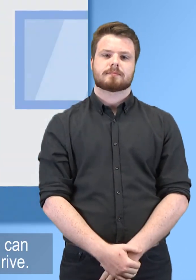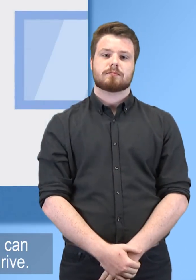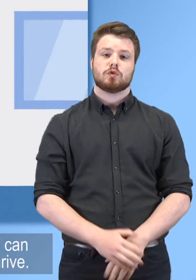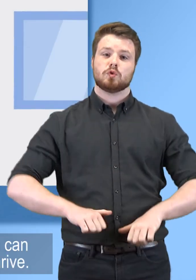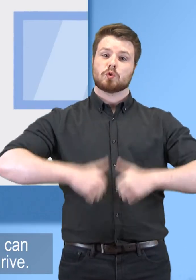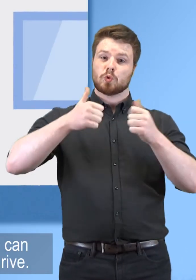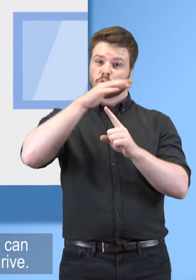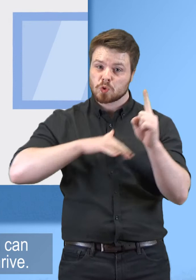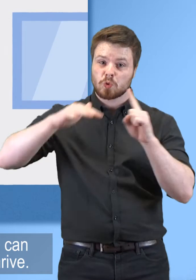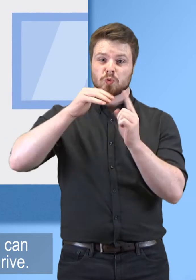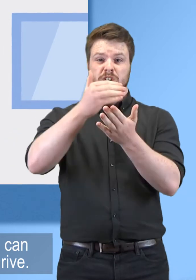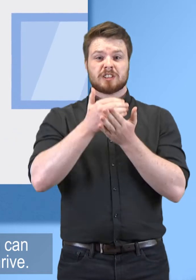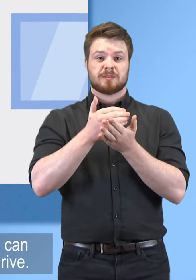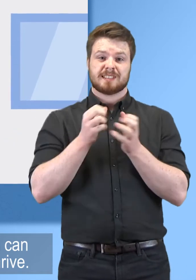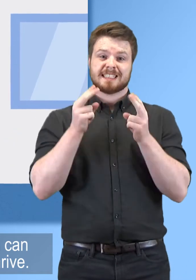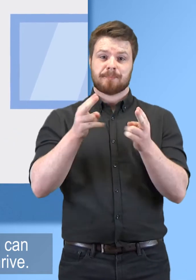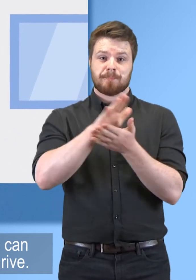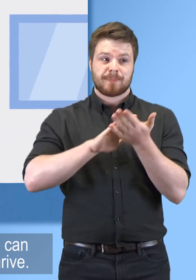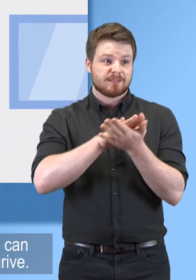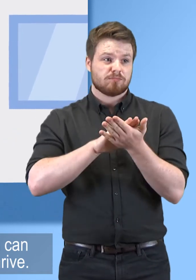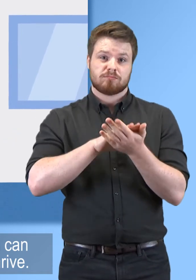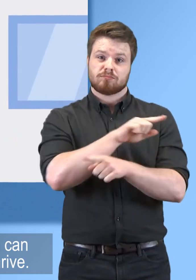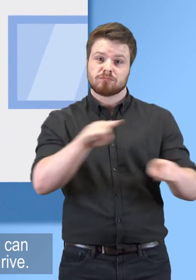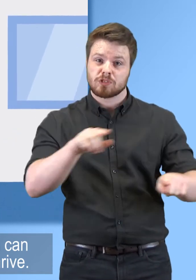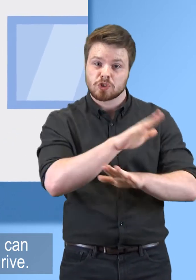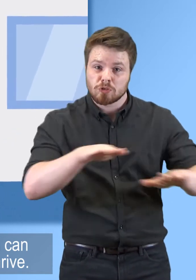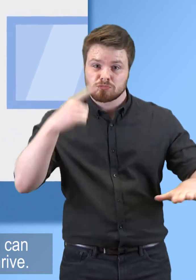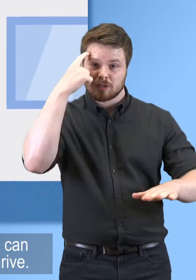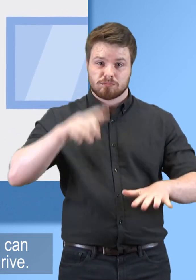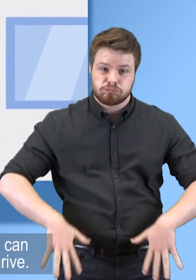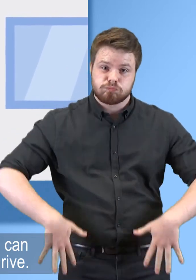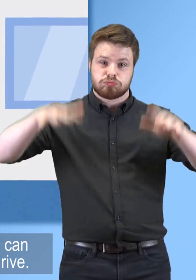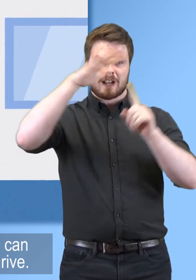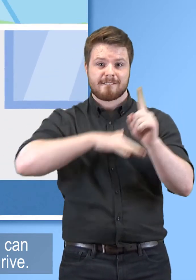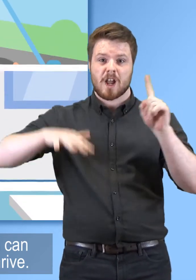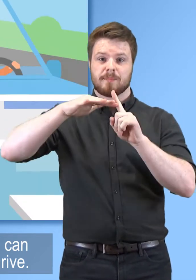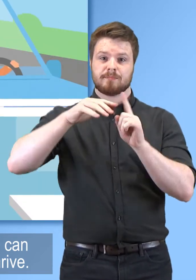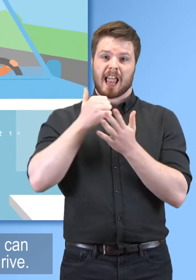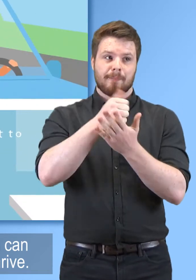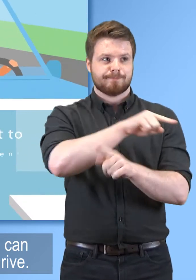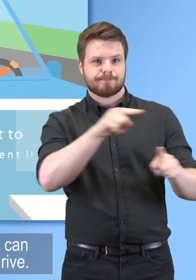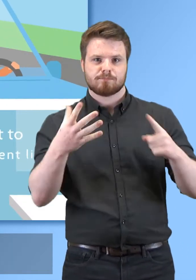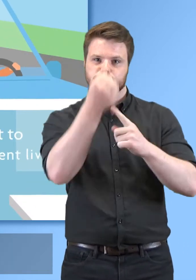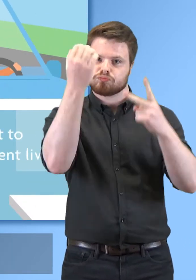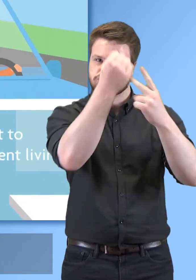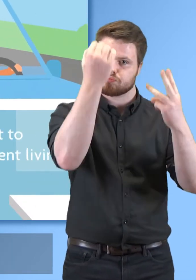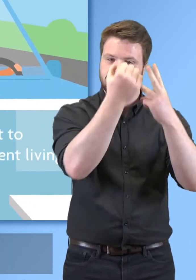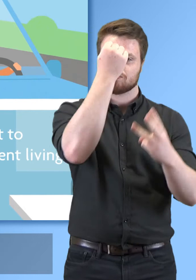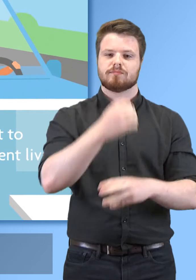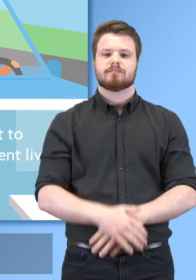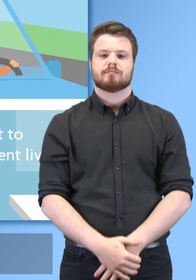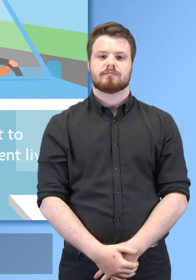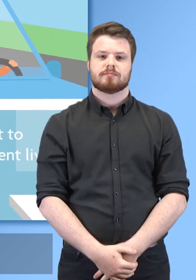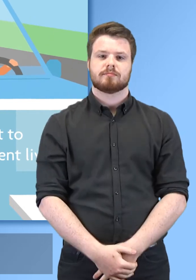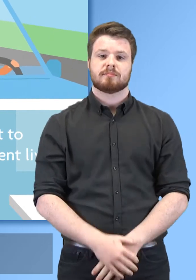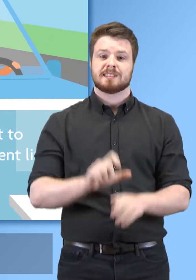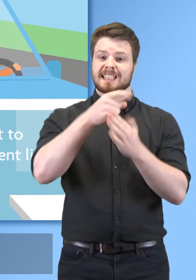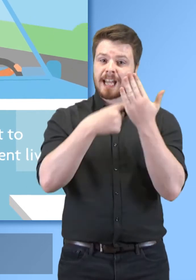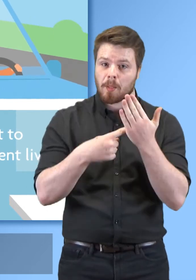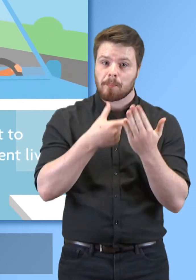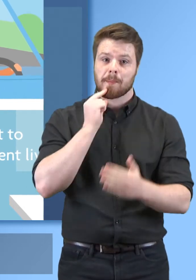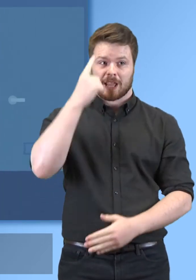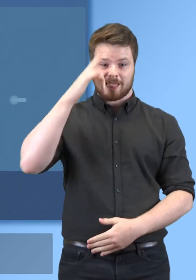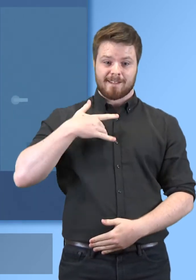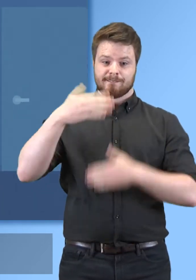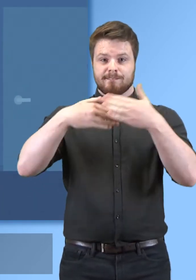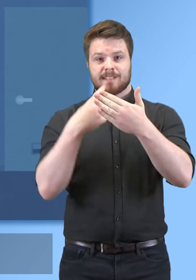social security system means children can grow up in an environment that helps them thrive. Disabled people can live